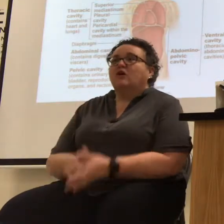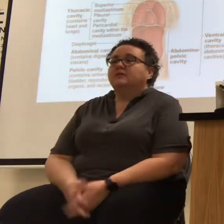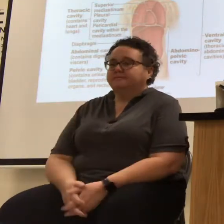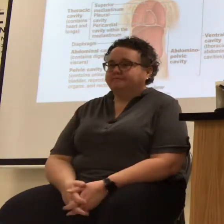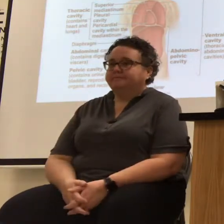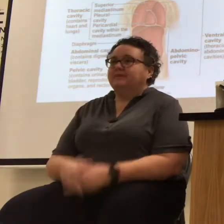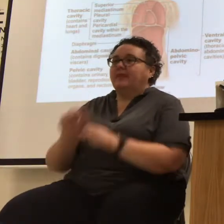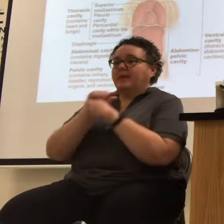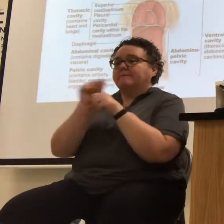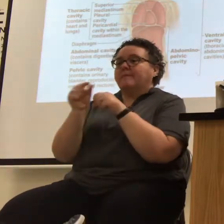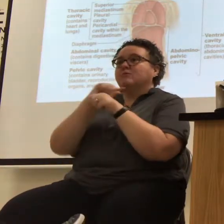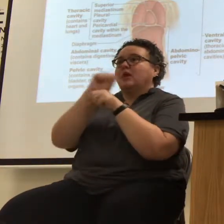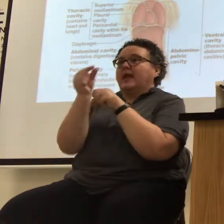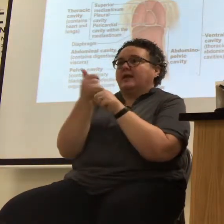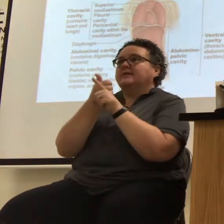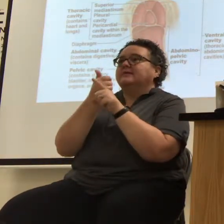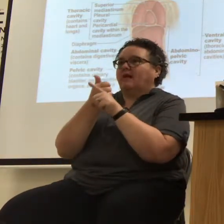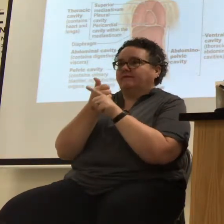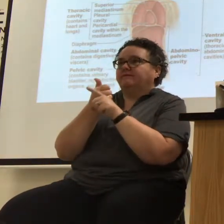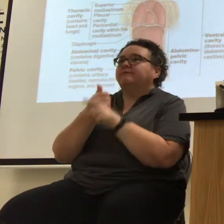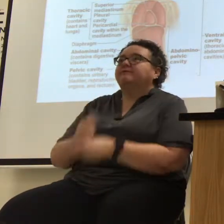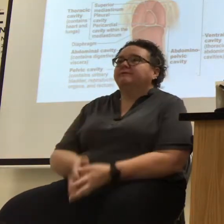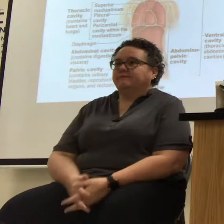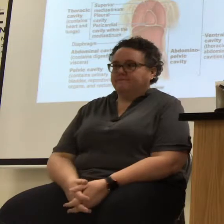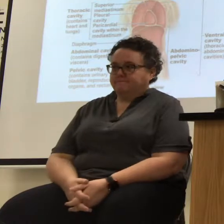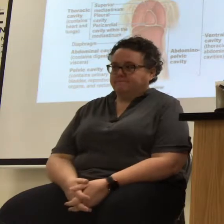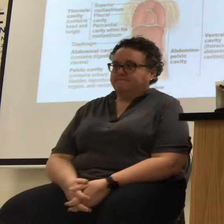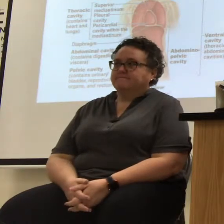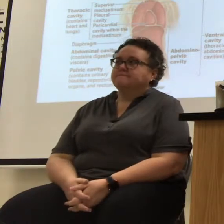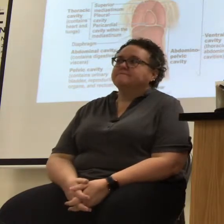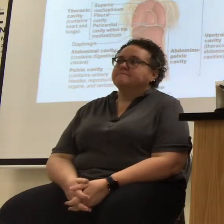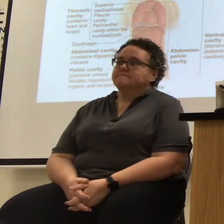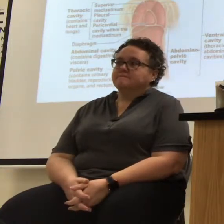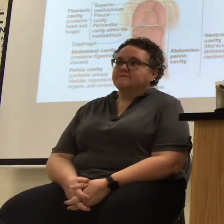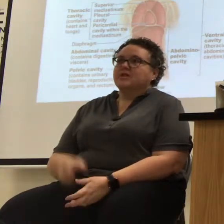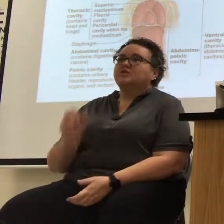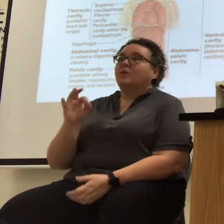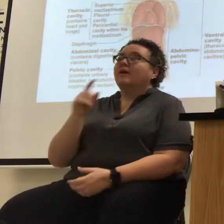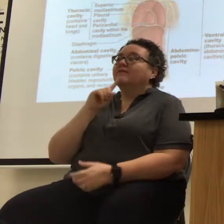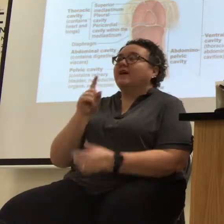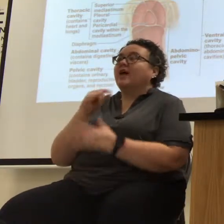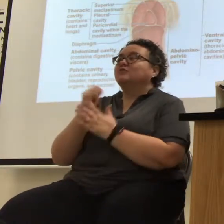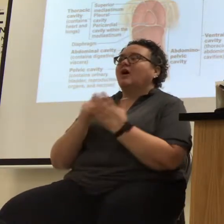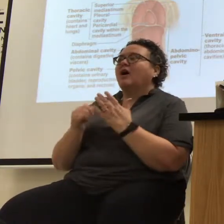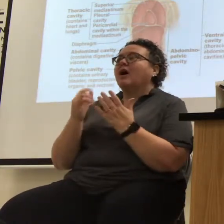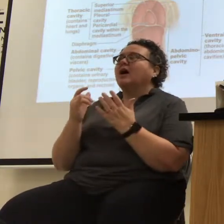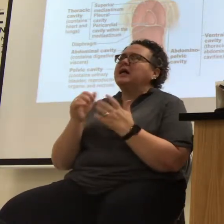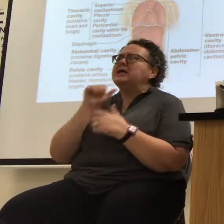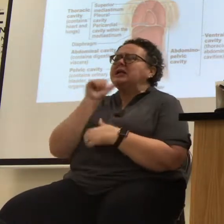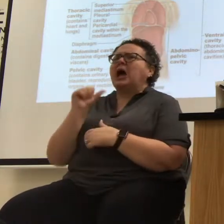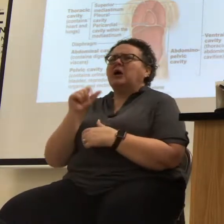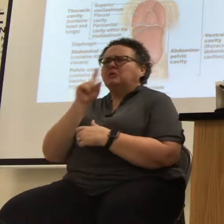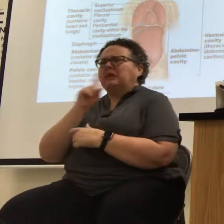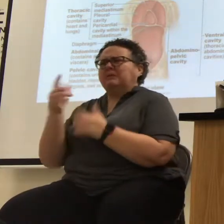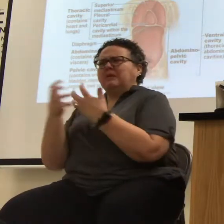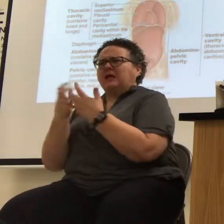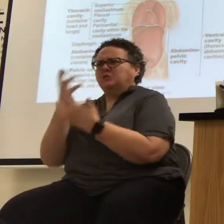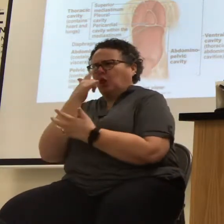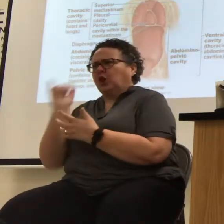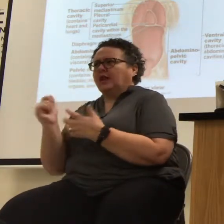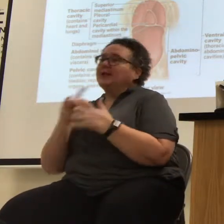I think if I could try to draw like an anatomically picture, Valentine's heart's coming up, but it doesn't really look like that, but you get